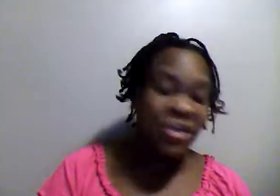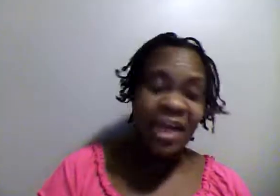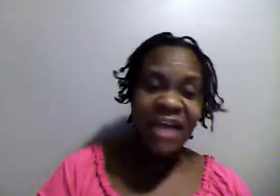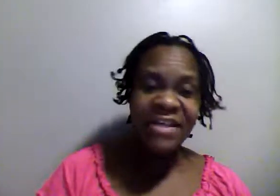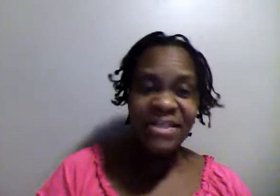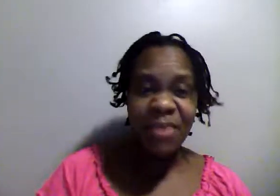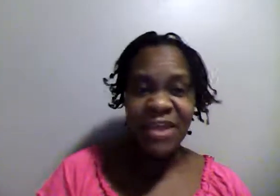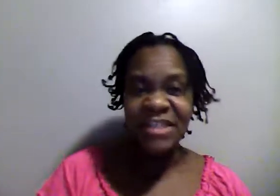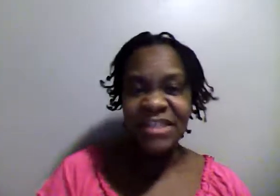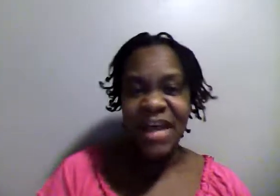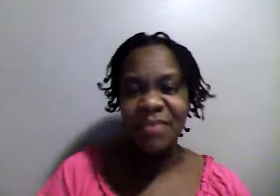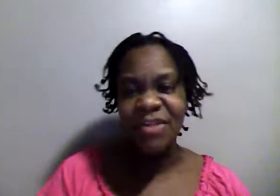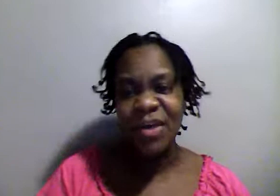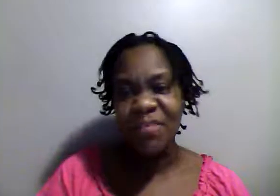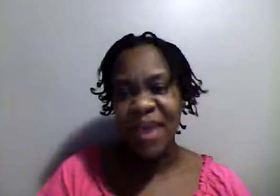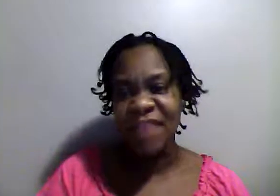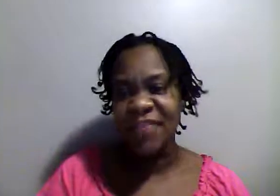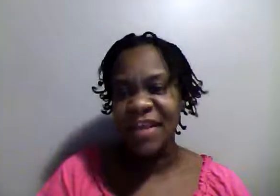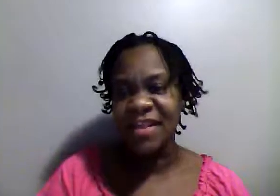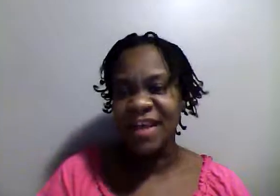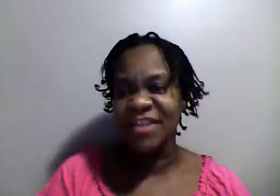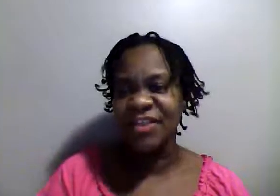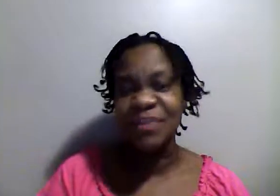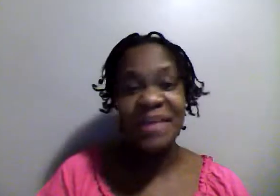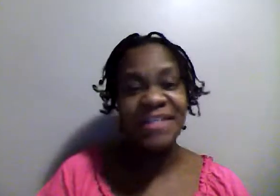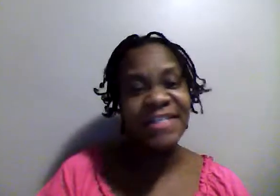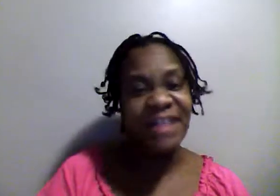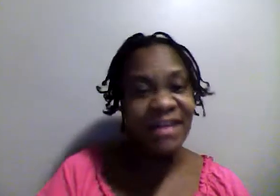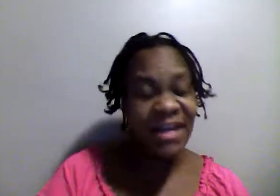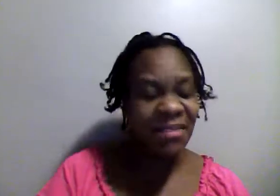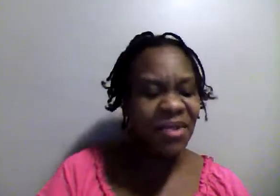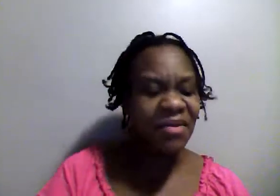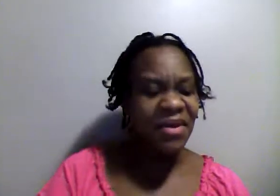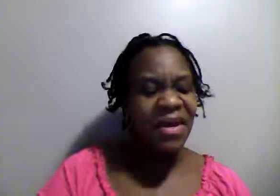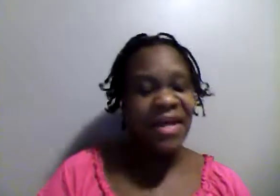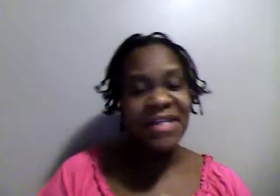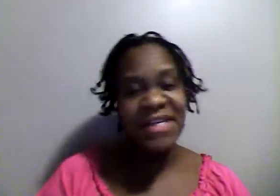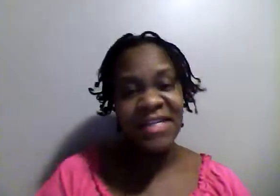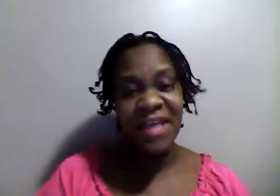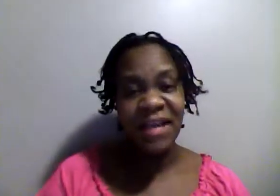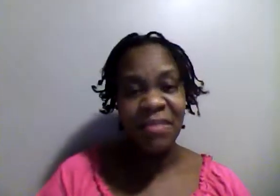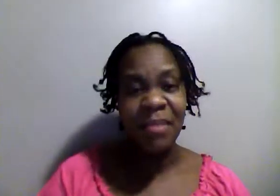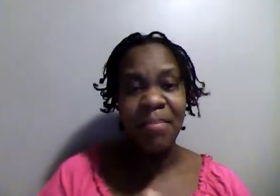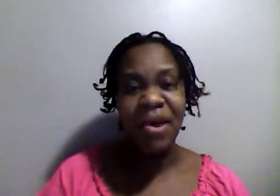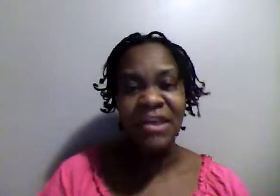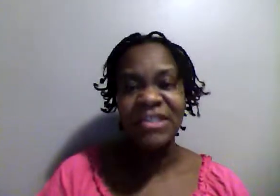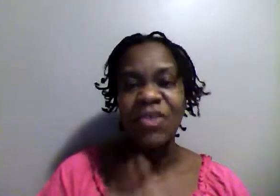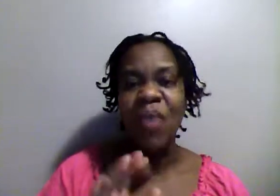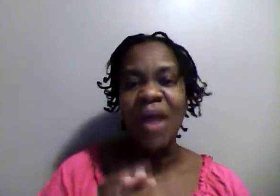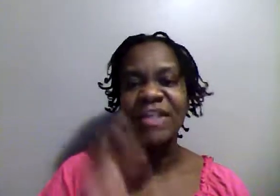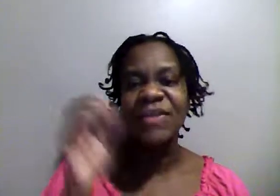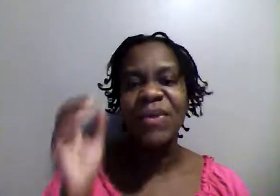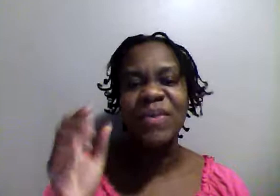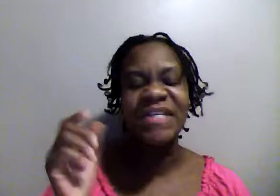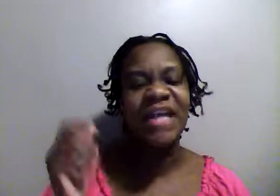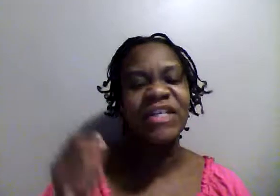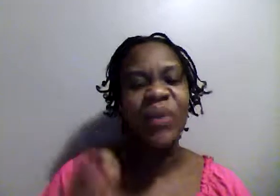at this point in time, some might feel that your tomato is not edible. It is edible, but you want to use it as quickly